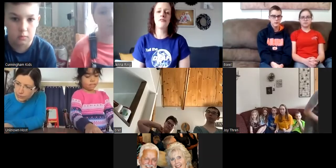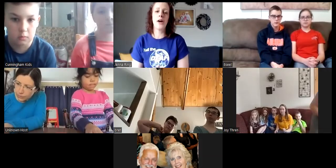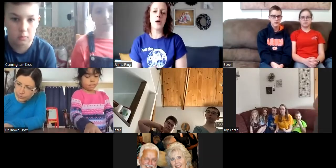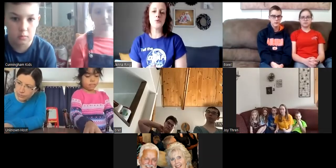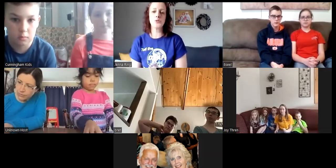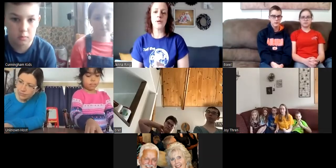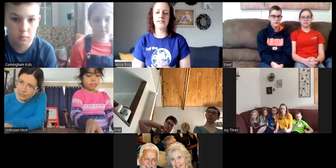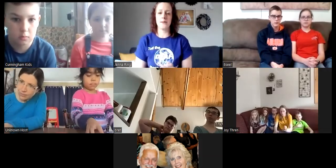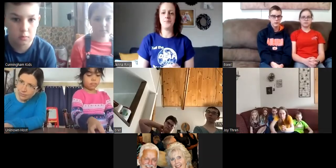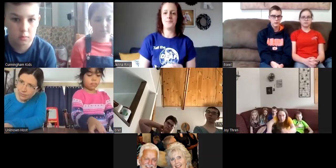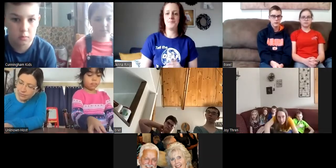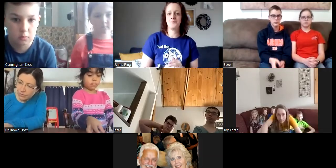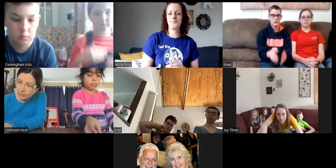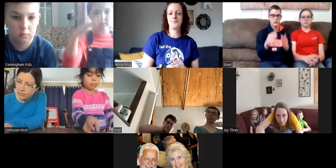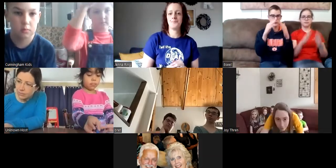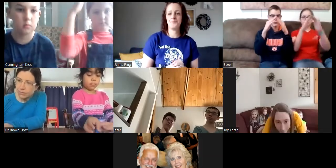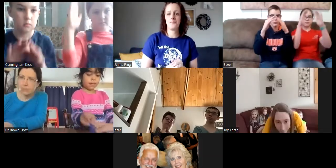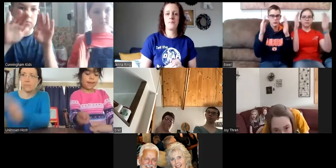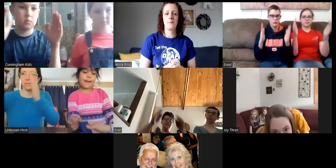the sign for house. What is it?